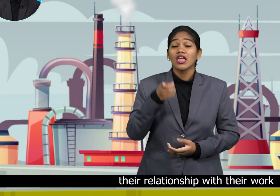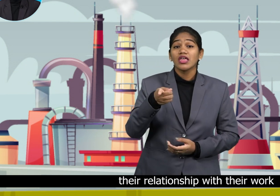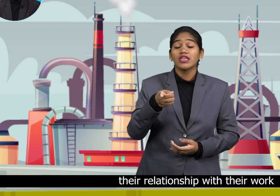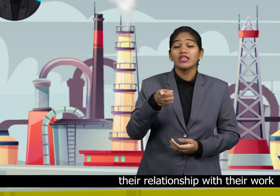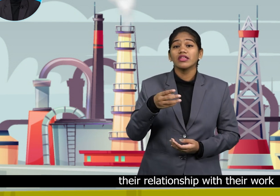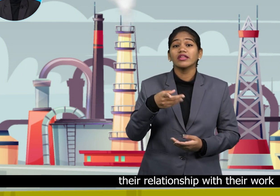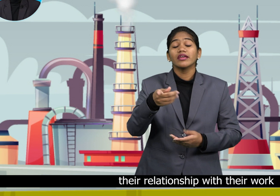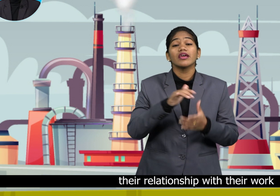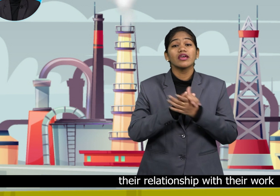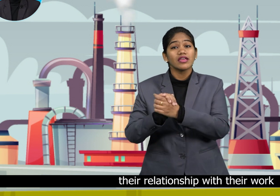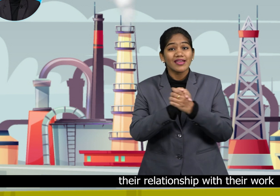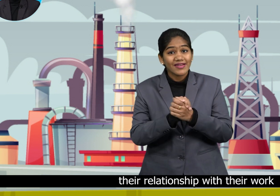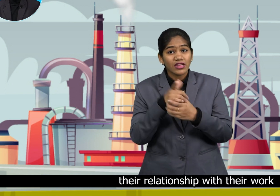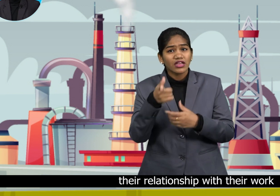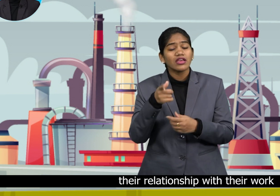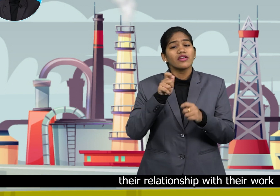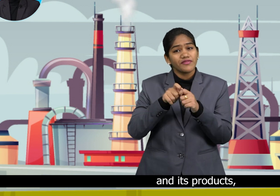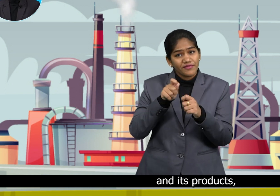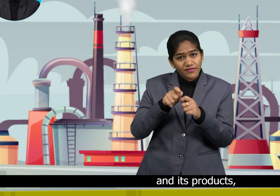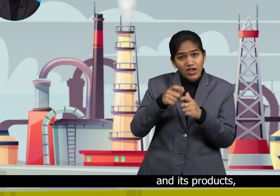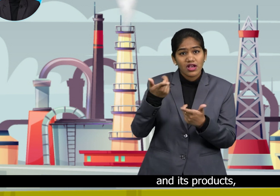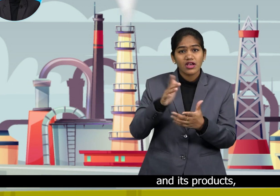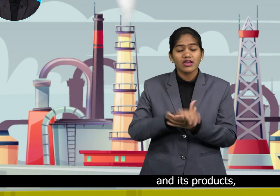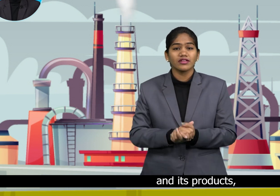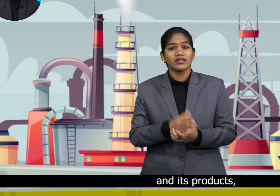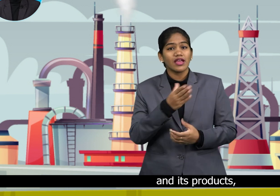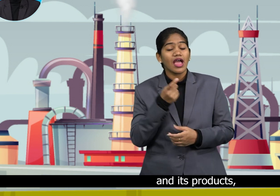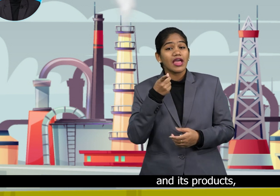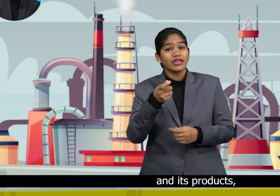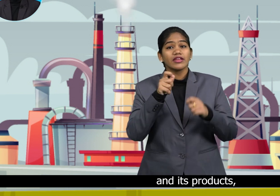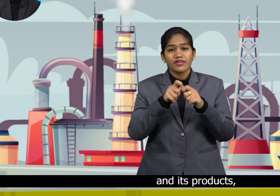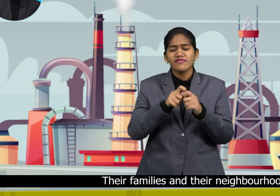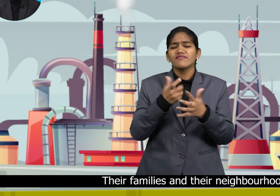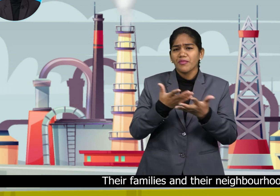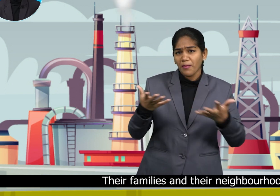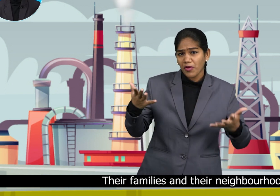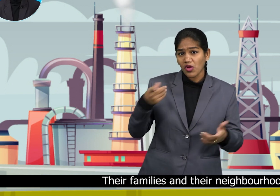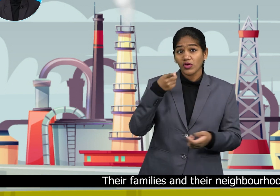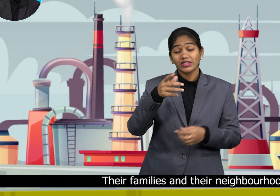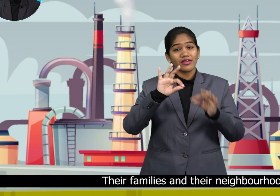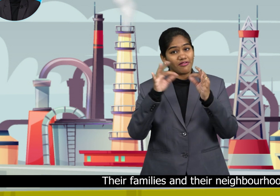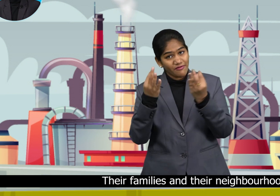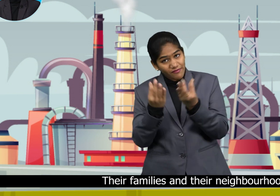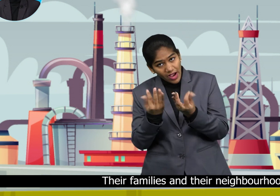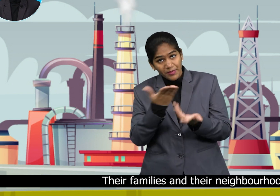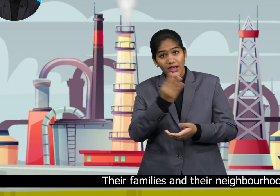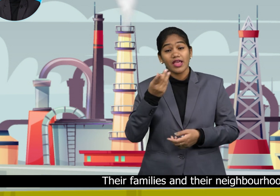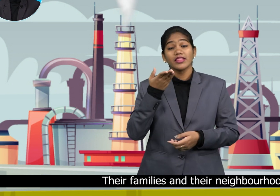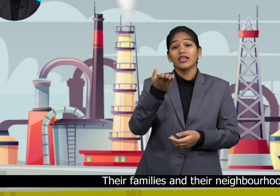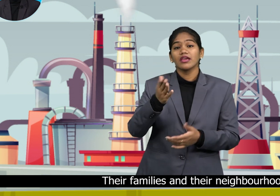their relationship with their work and its products, their families